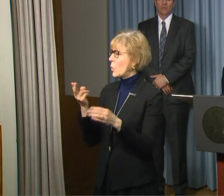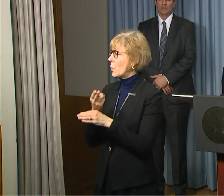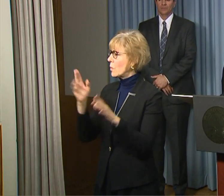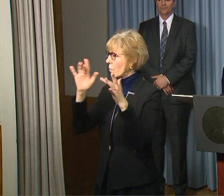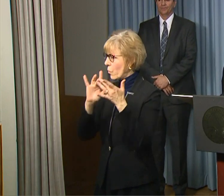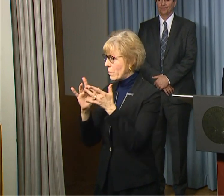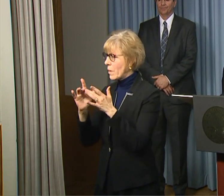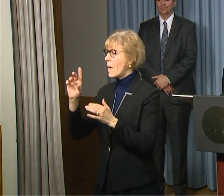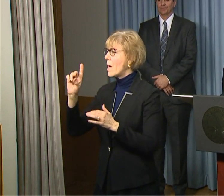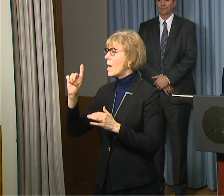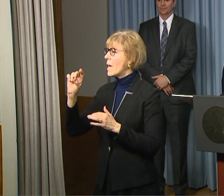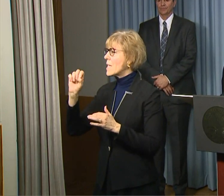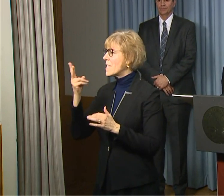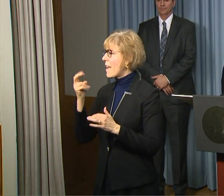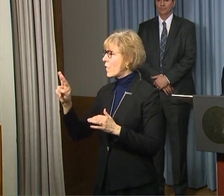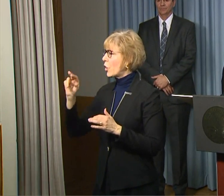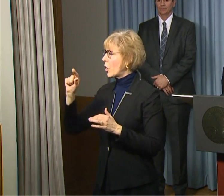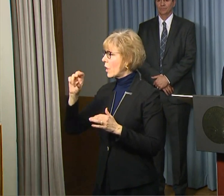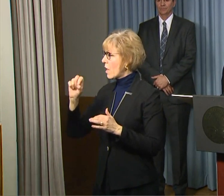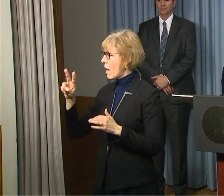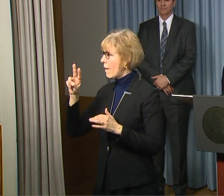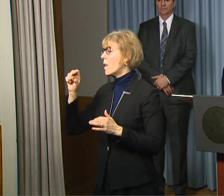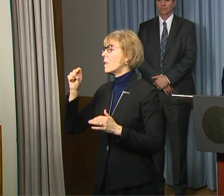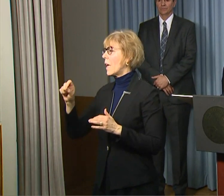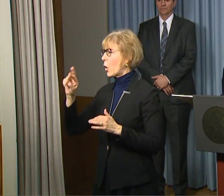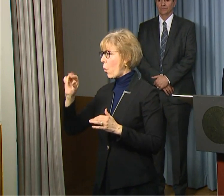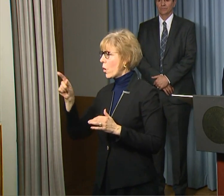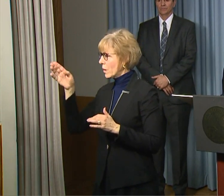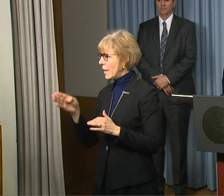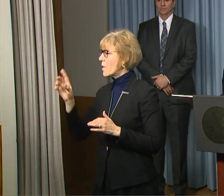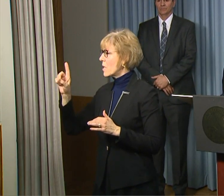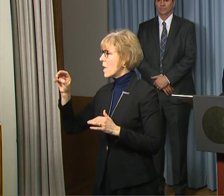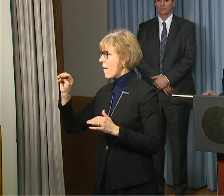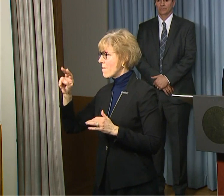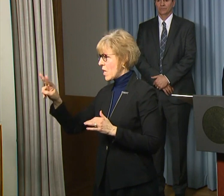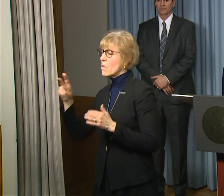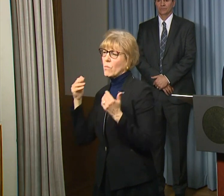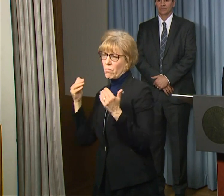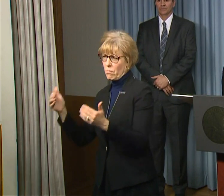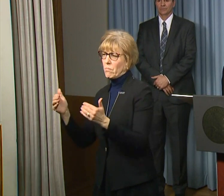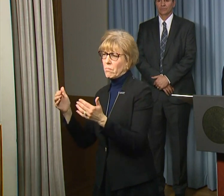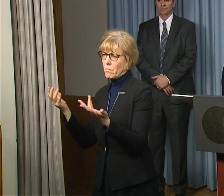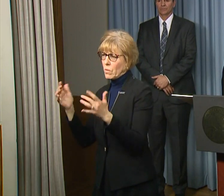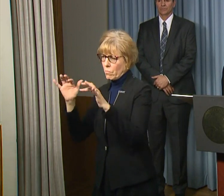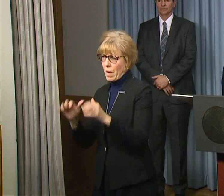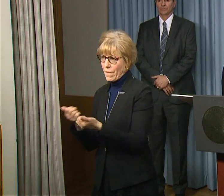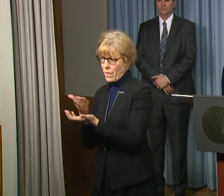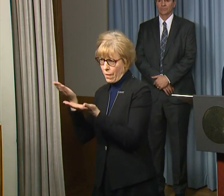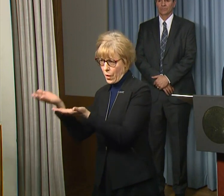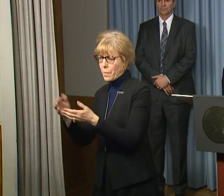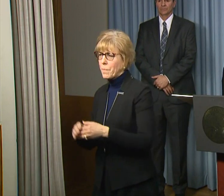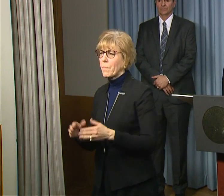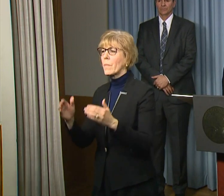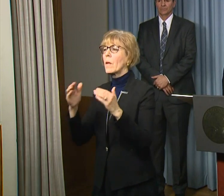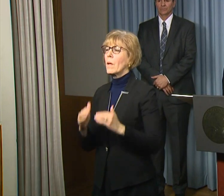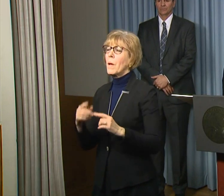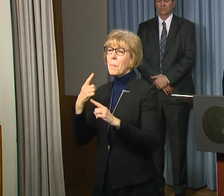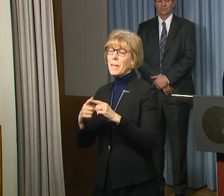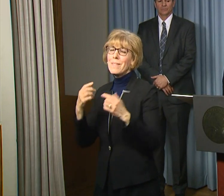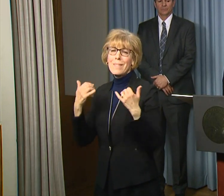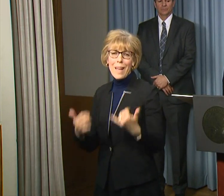denvergov.org/DMV to do their DMV business online. In addition, now is not the time to be evicting